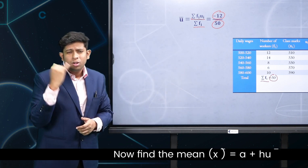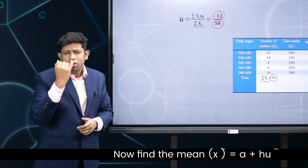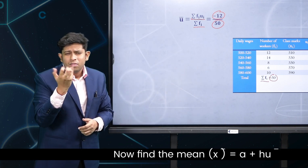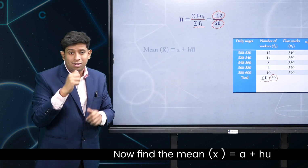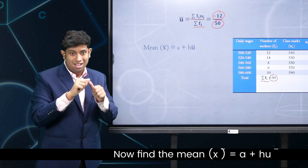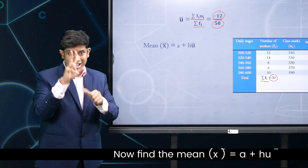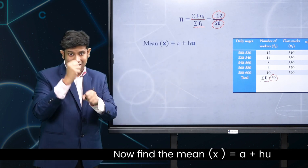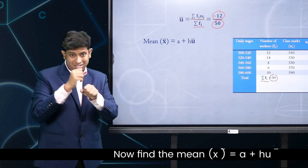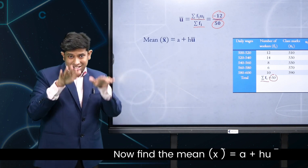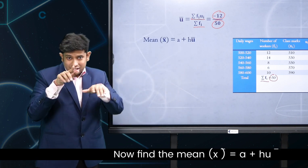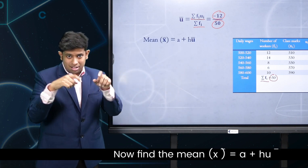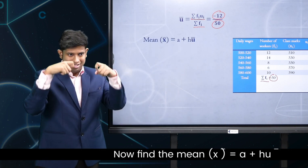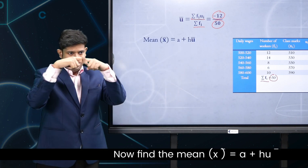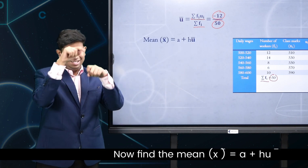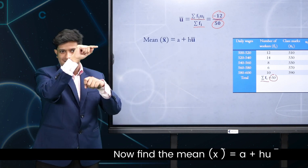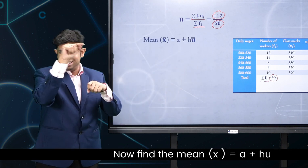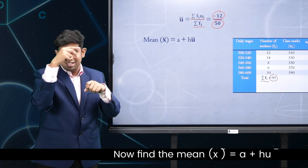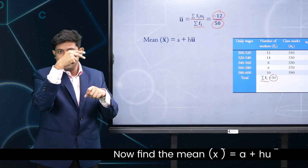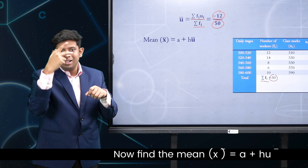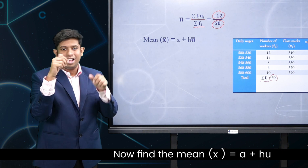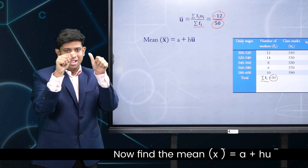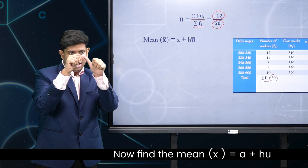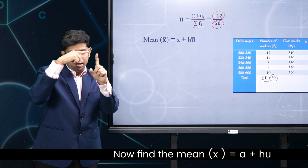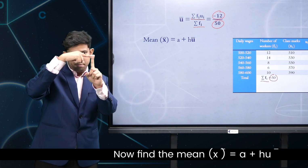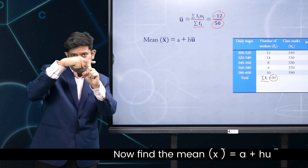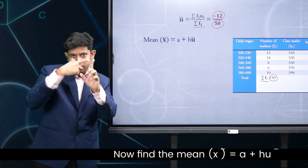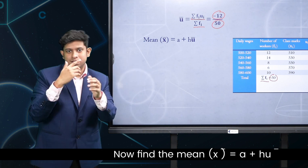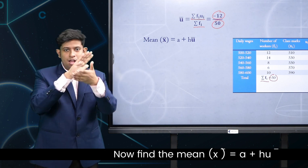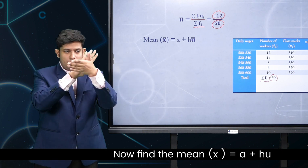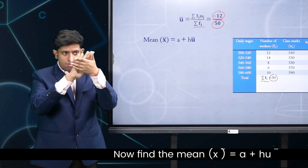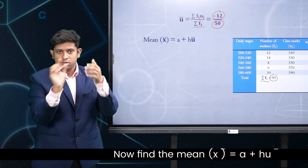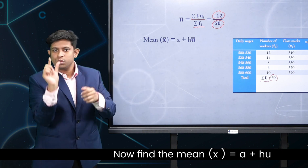Now find the mean x bar is equal to a plus h u bar.